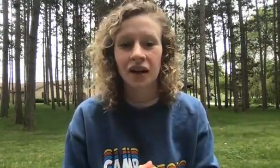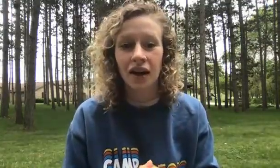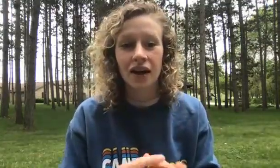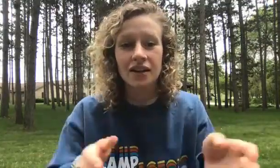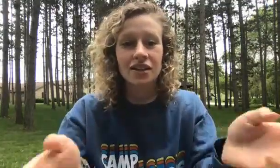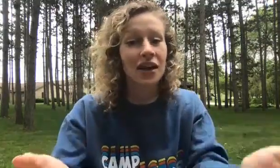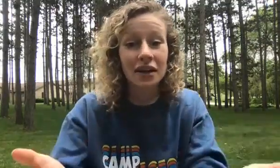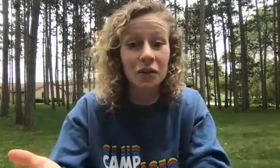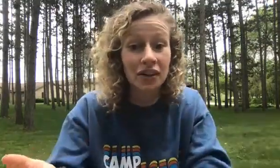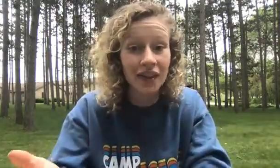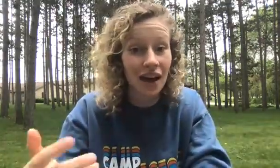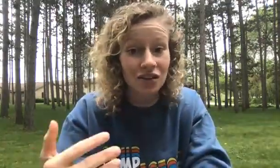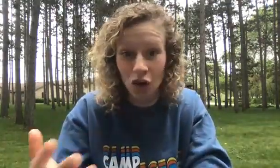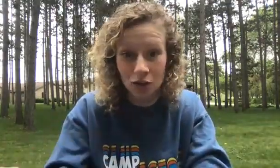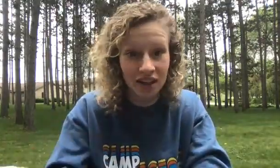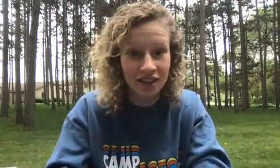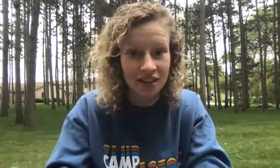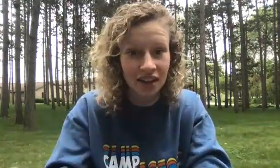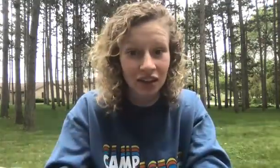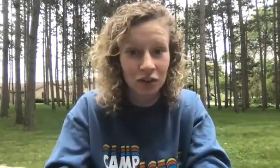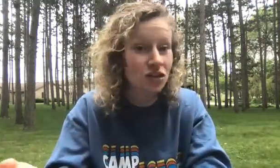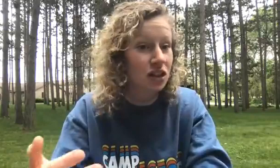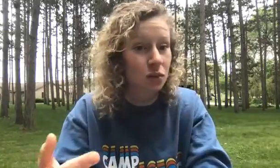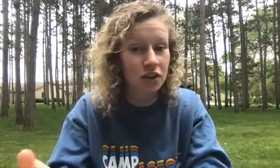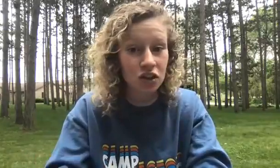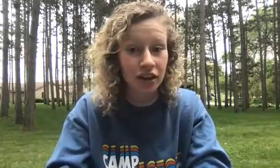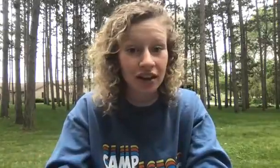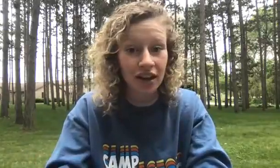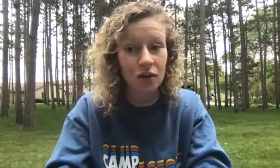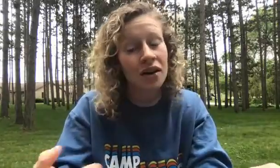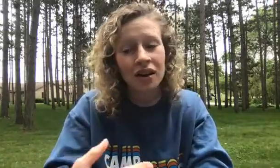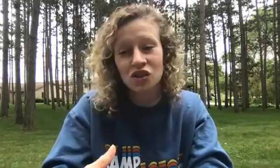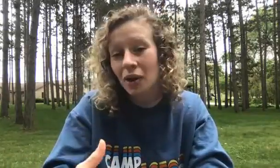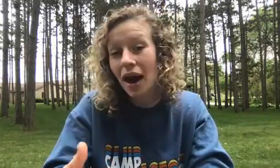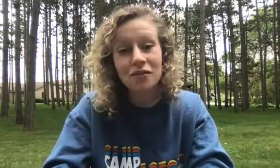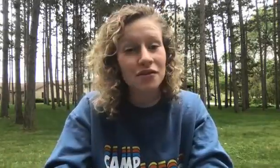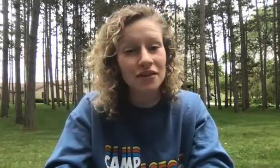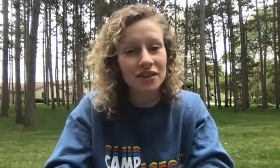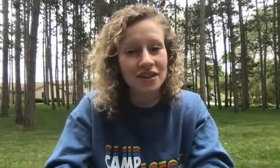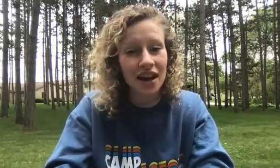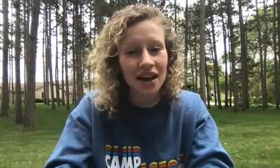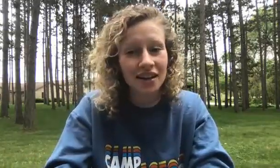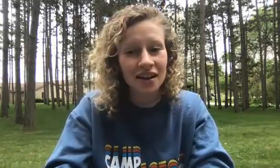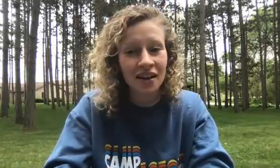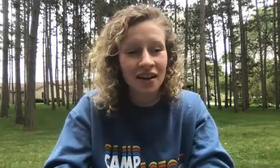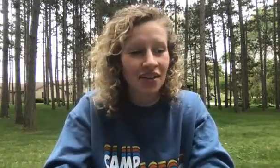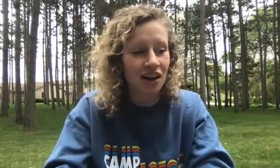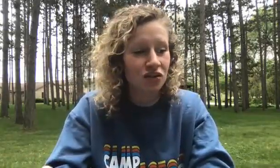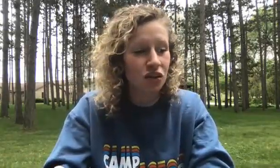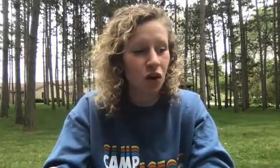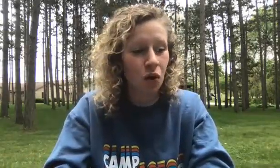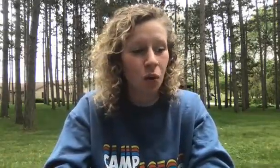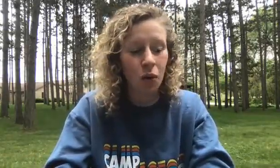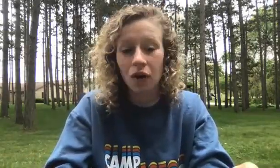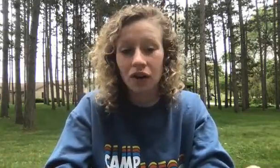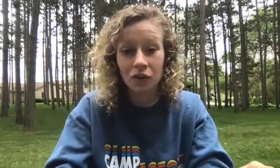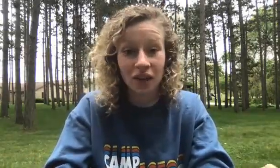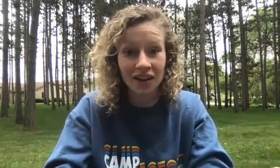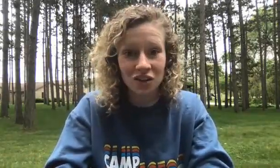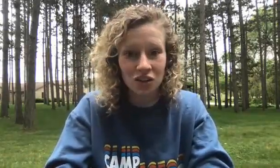Is there anyone that knows any sign language that's watching right now? Do you have a favorite sign that you know or you like to